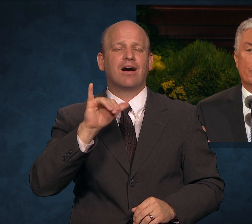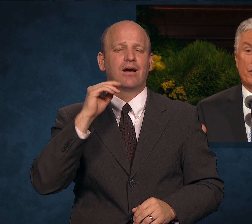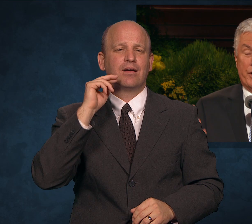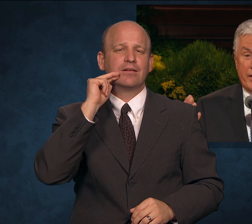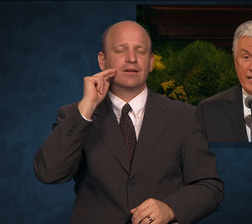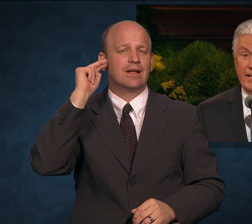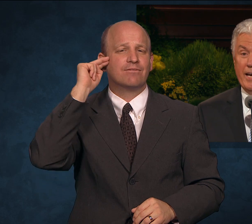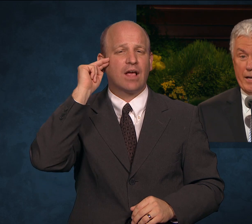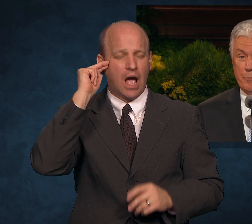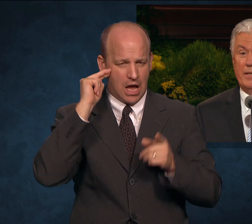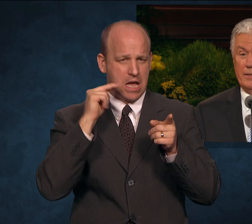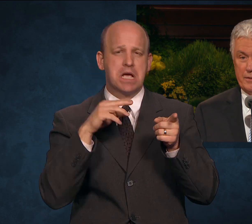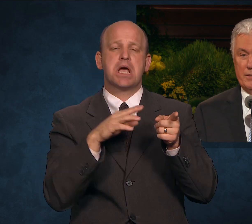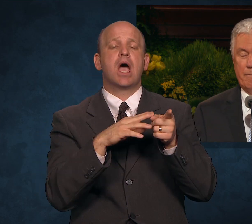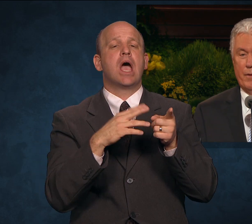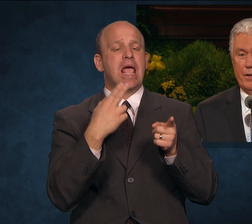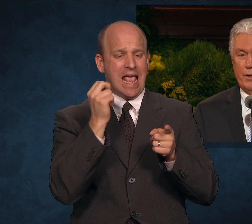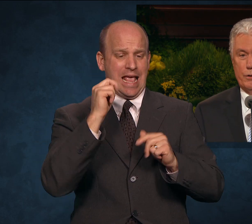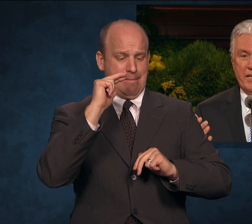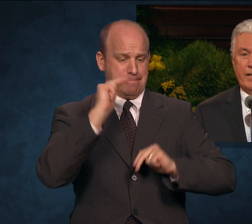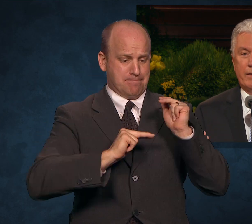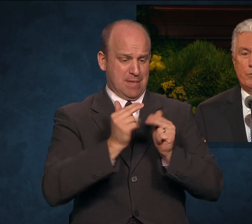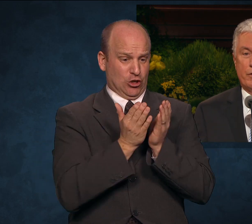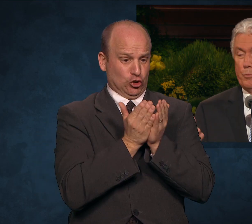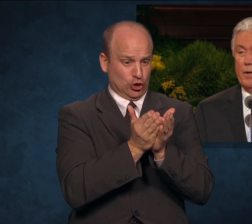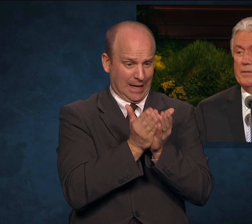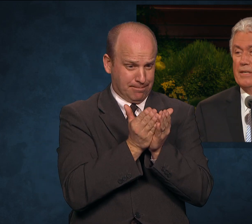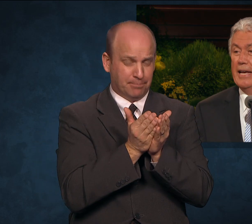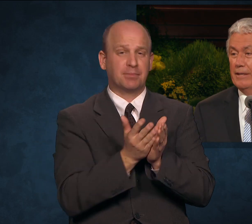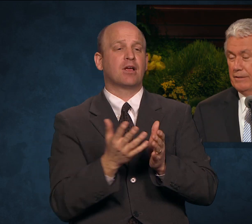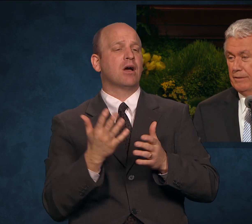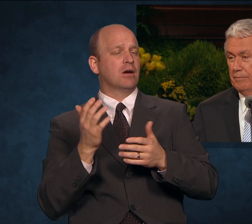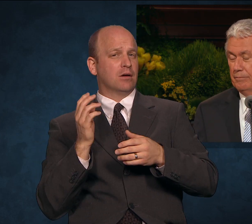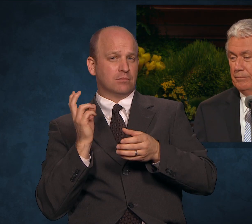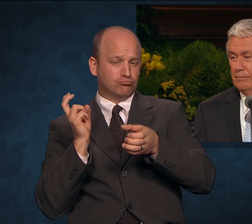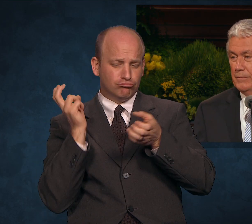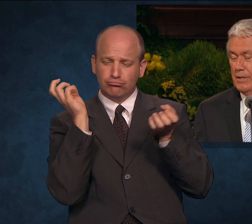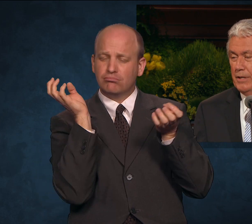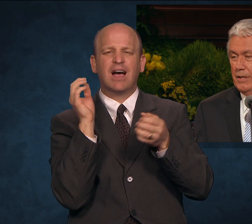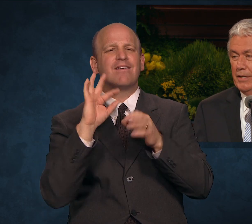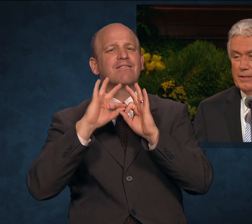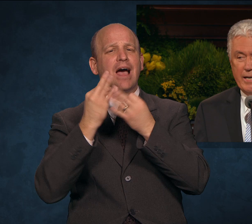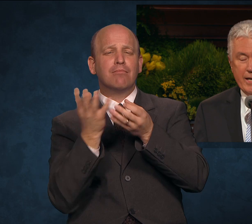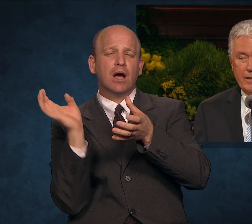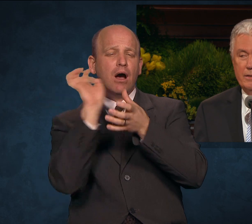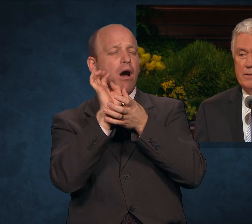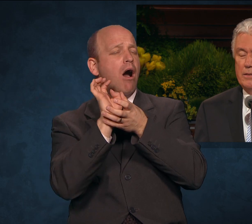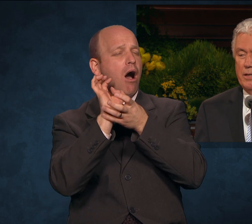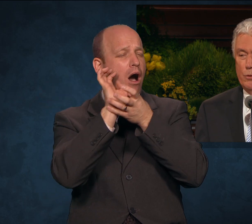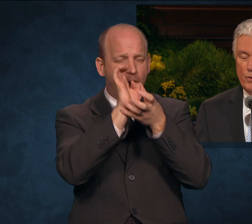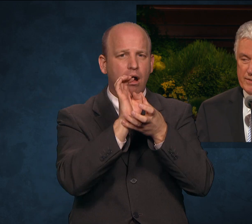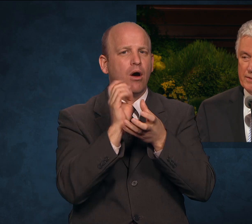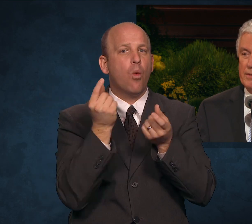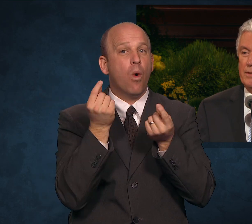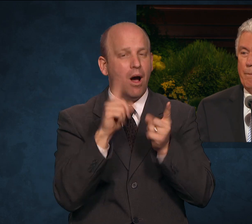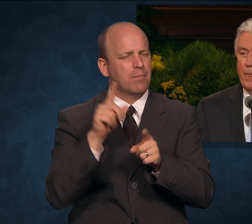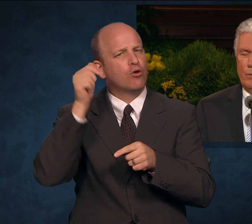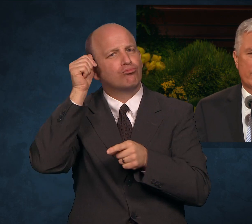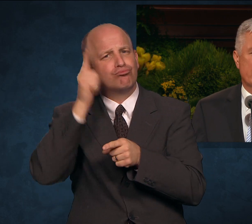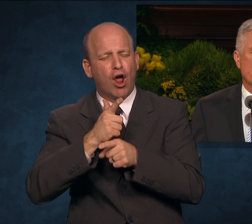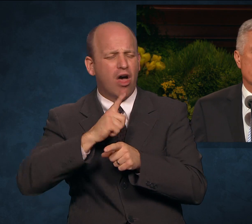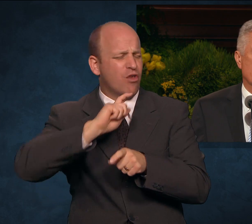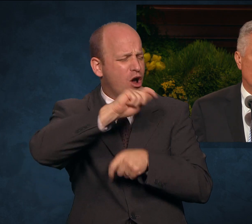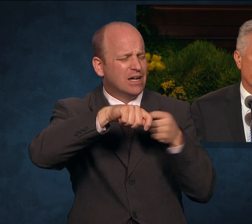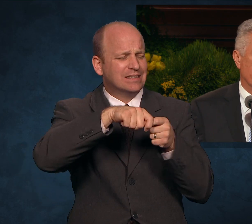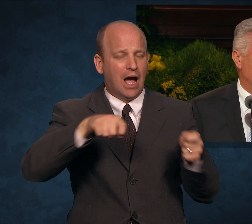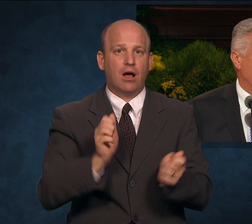ship which he had built to take them to the promised land his ankles and wrists